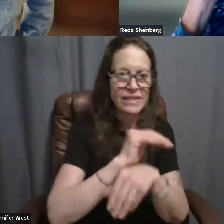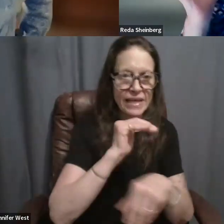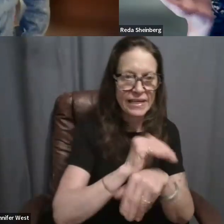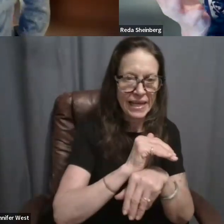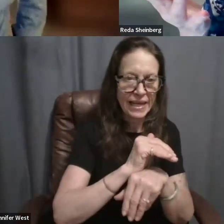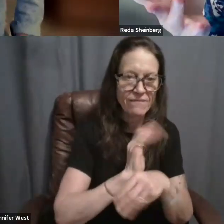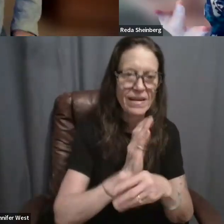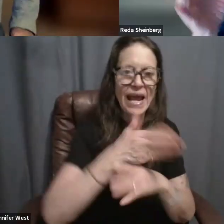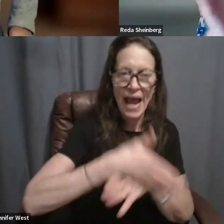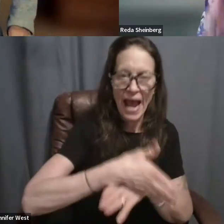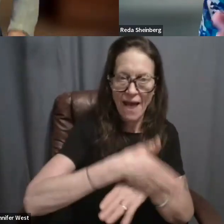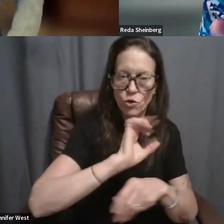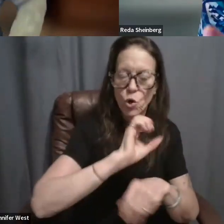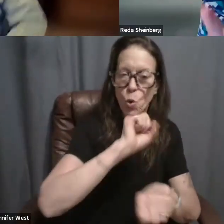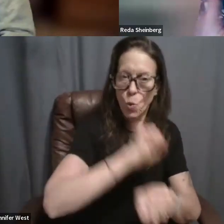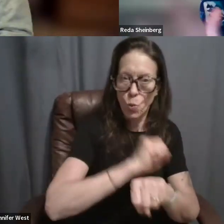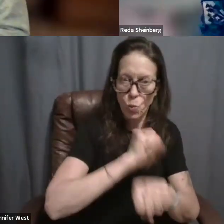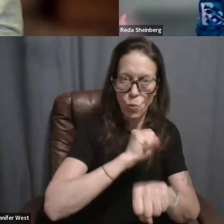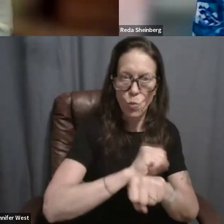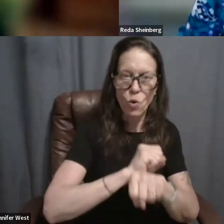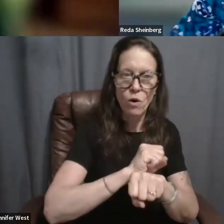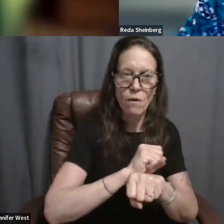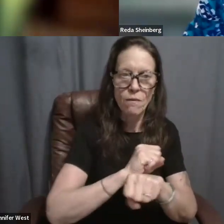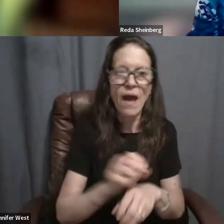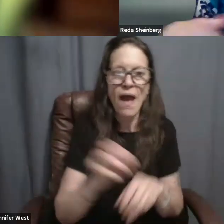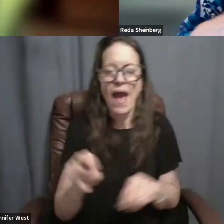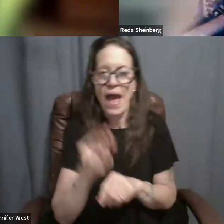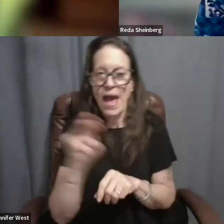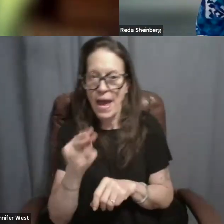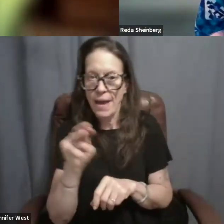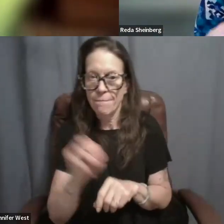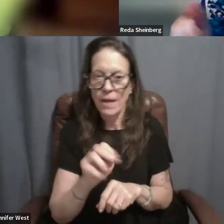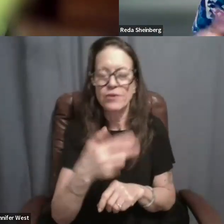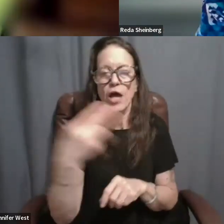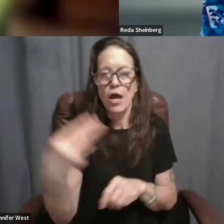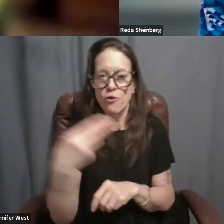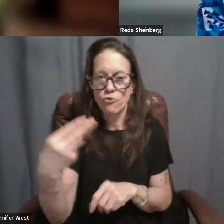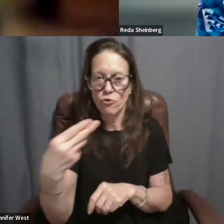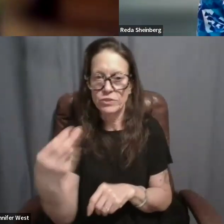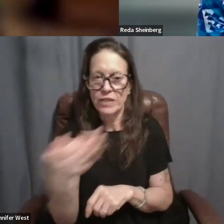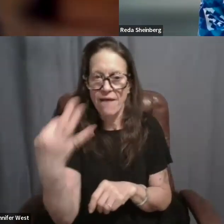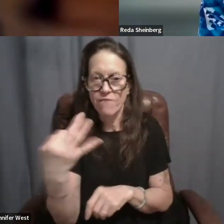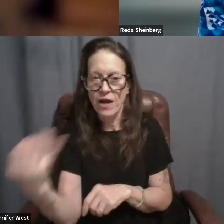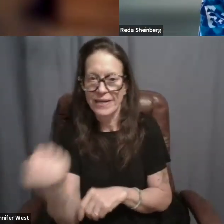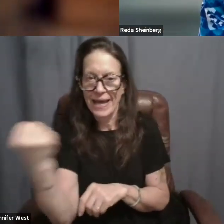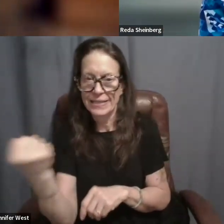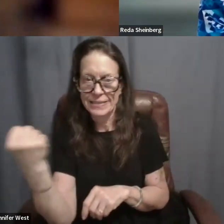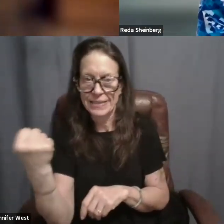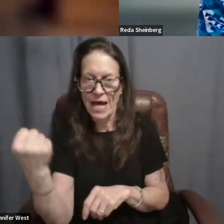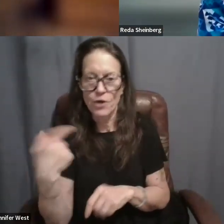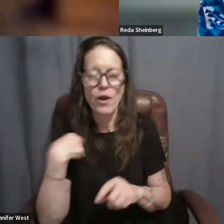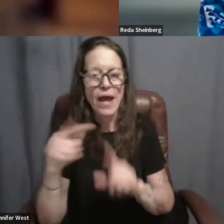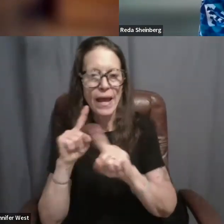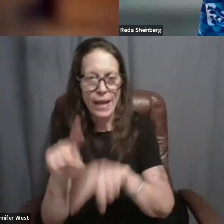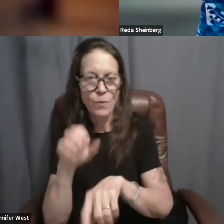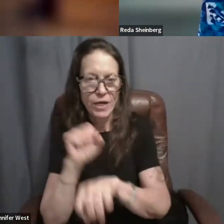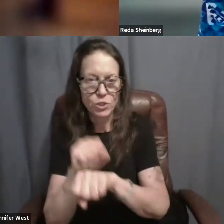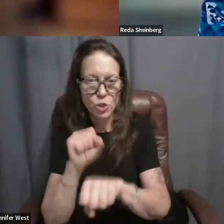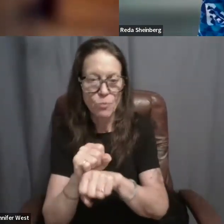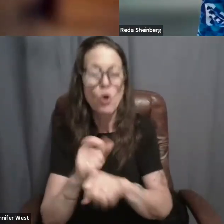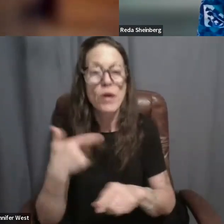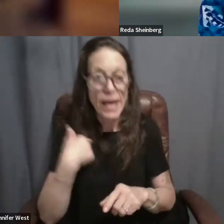and that's Mondays, Thursday, Friday, and Saturday he works part-time. So he can get himself to